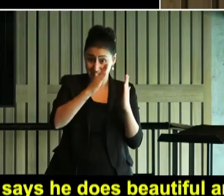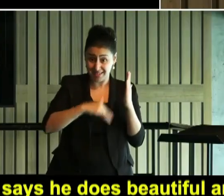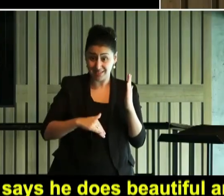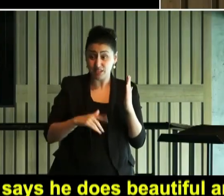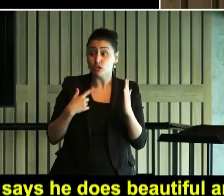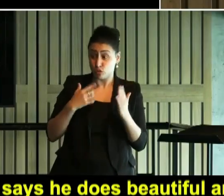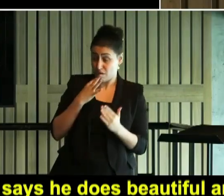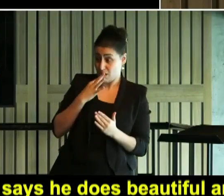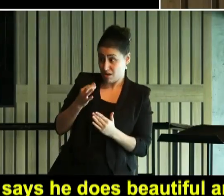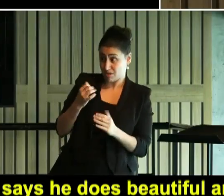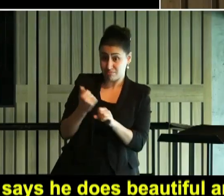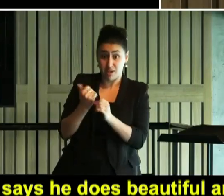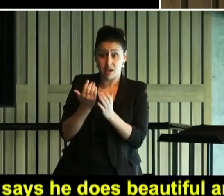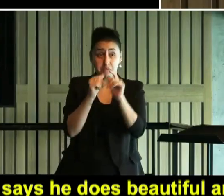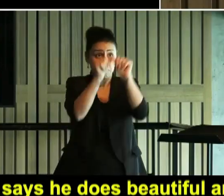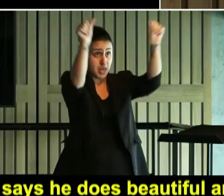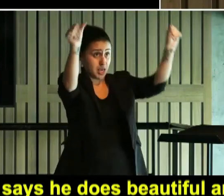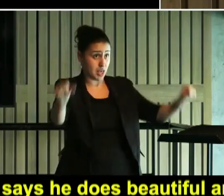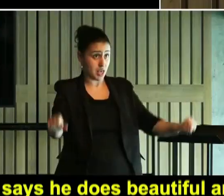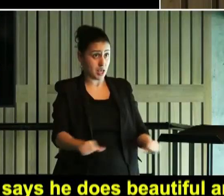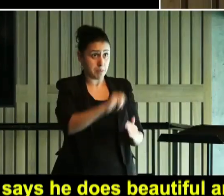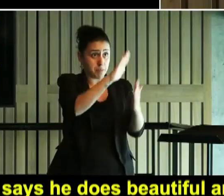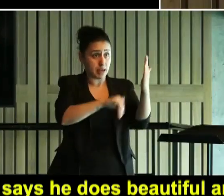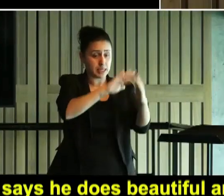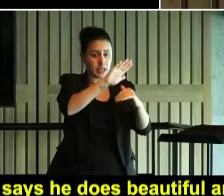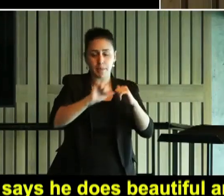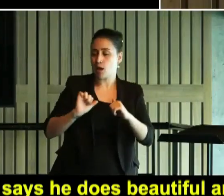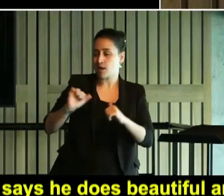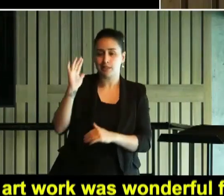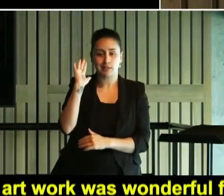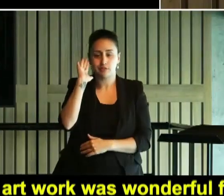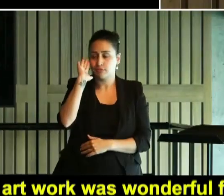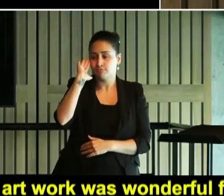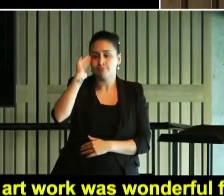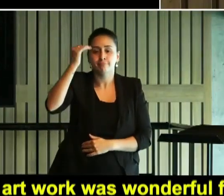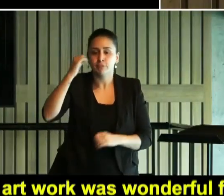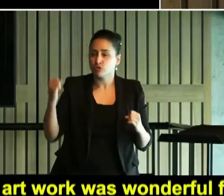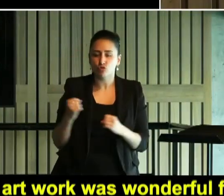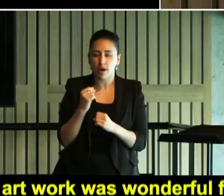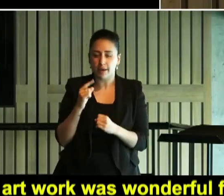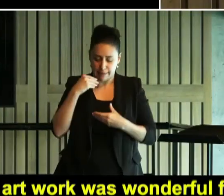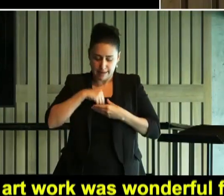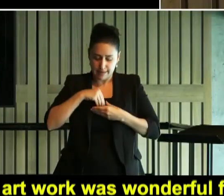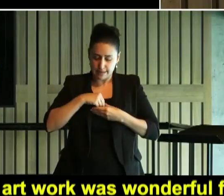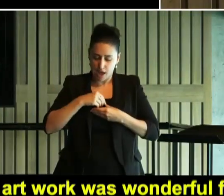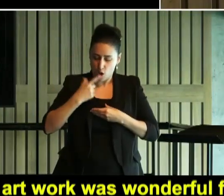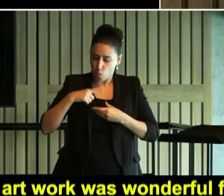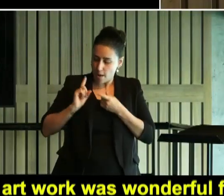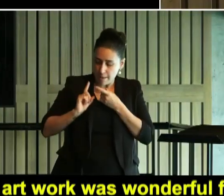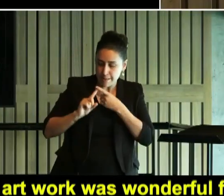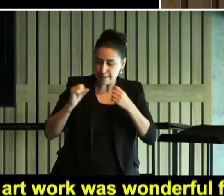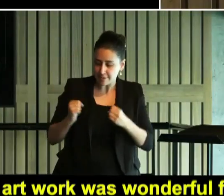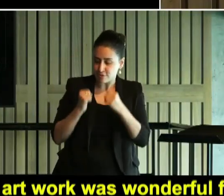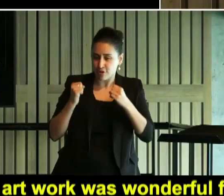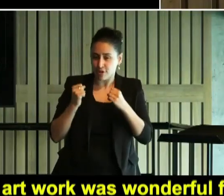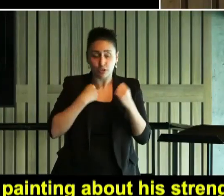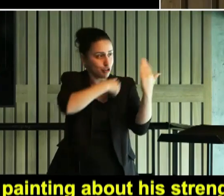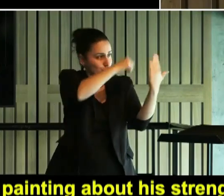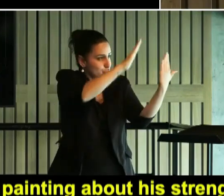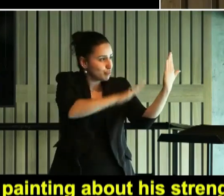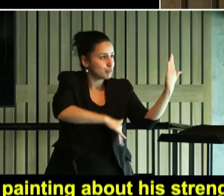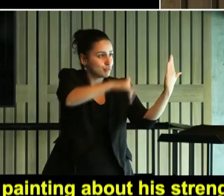do a big painting about his strength, like resilience, what keeps him strong. And he painted this beautiful story about how